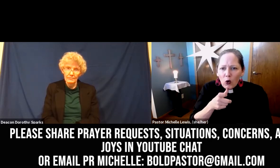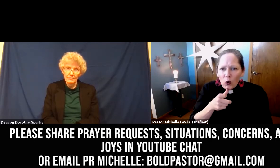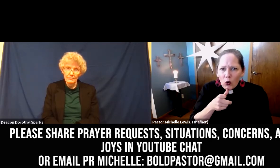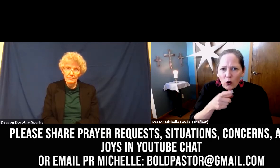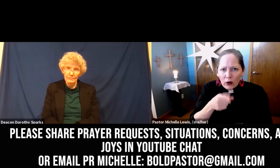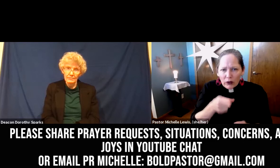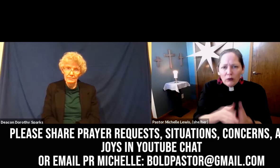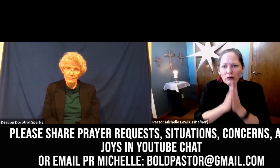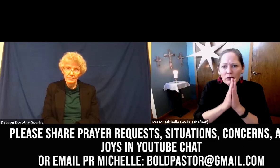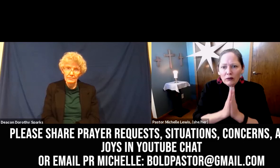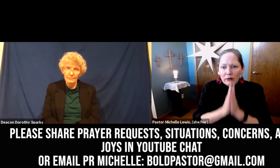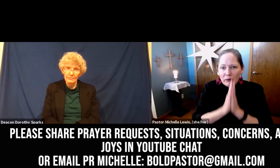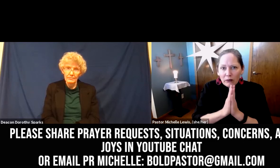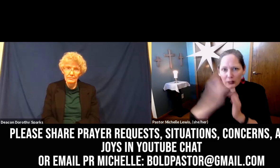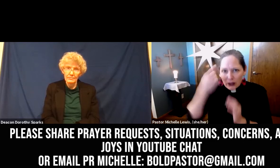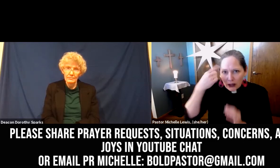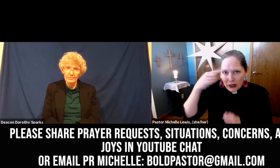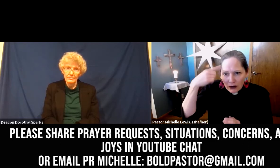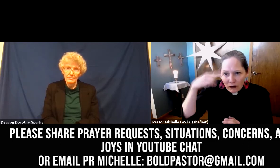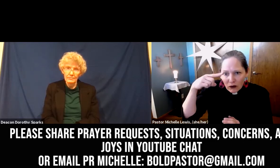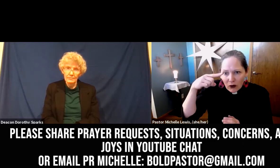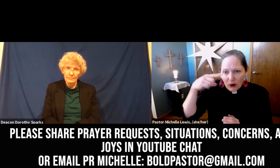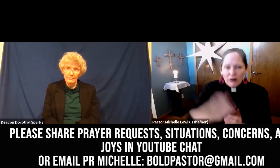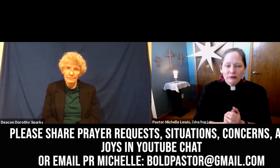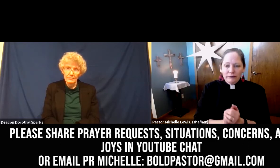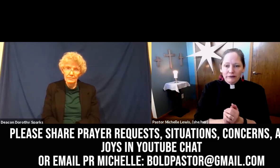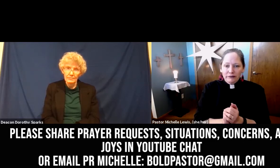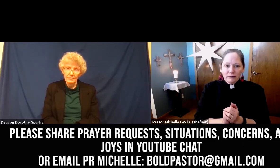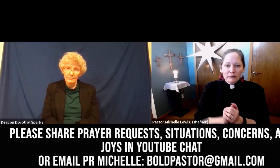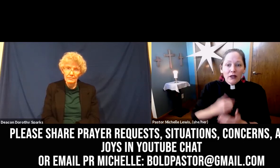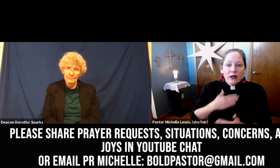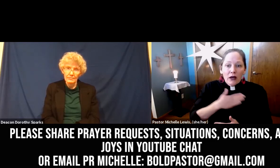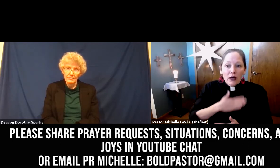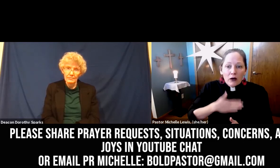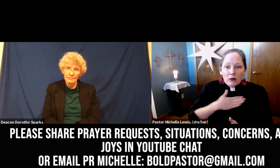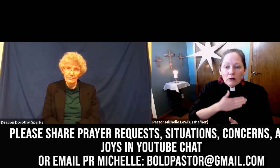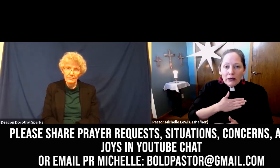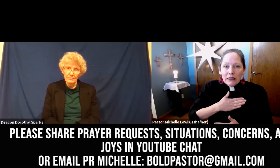situations that you are worrying or troubling you, or people that you would like to pray for.